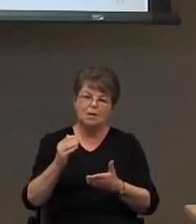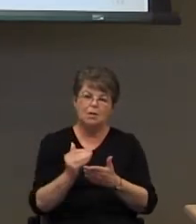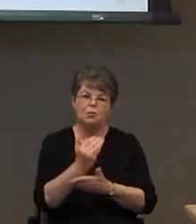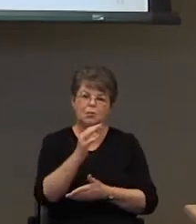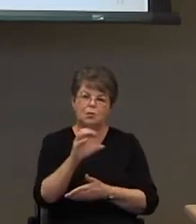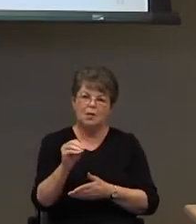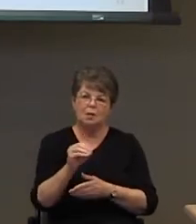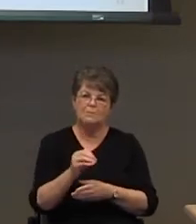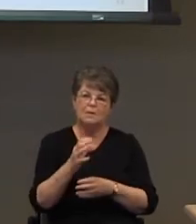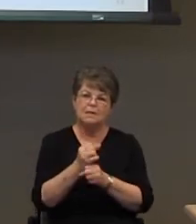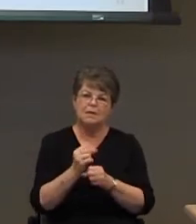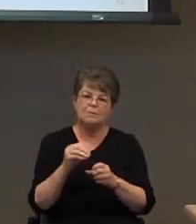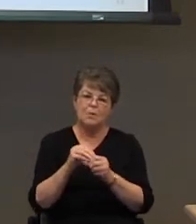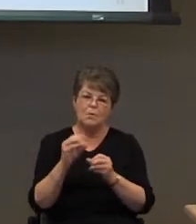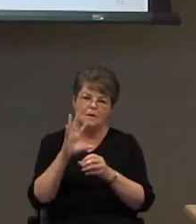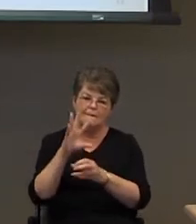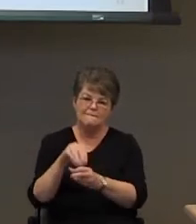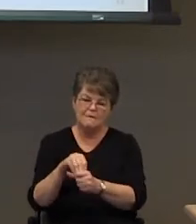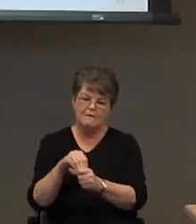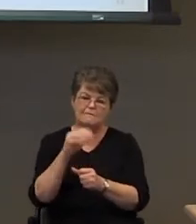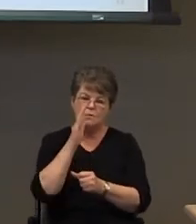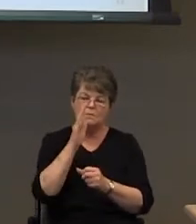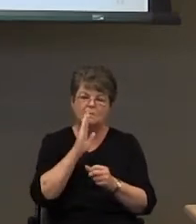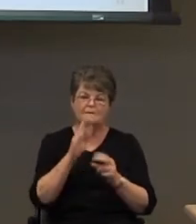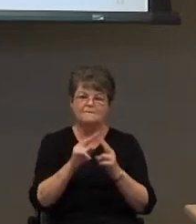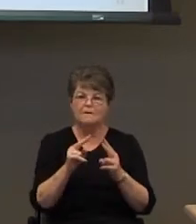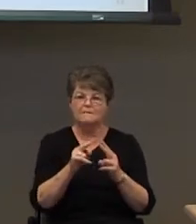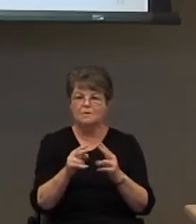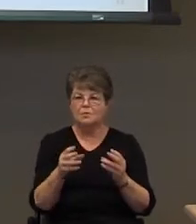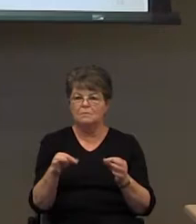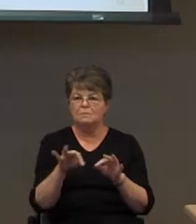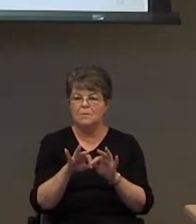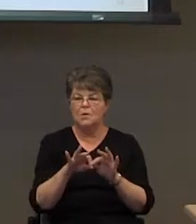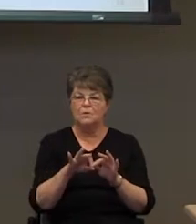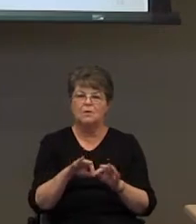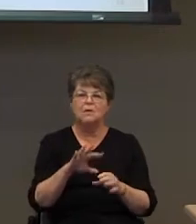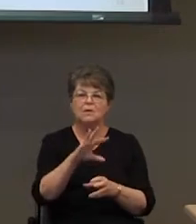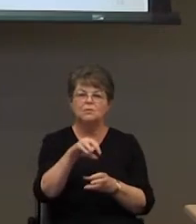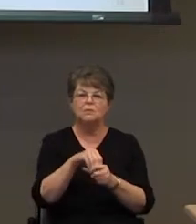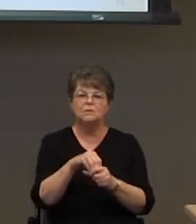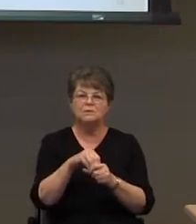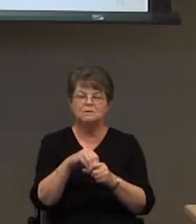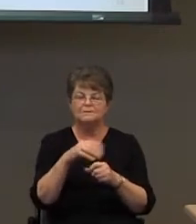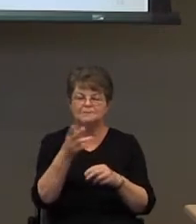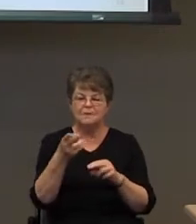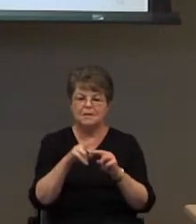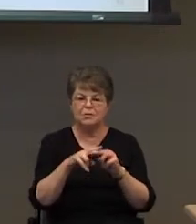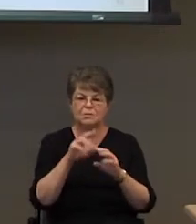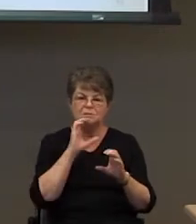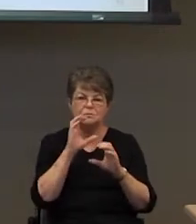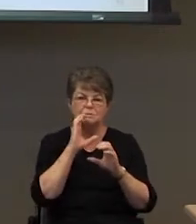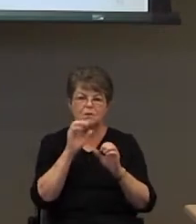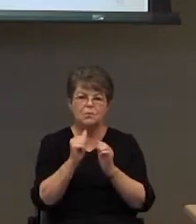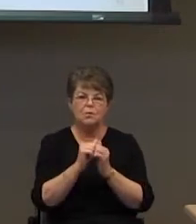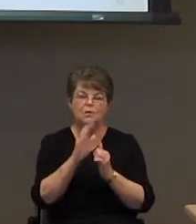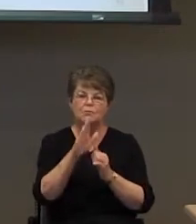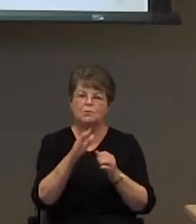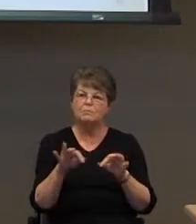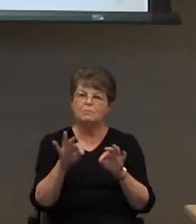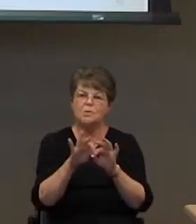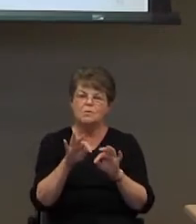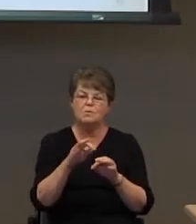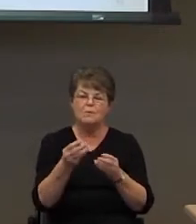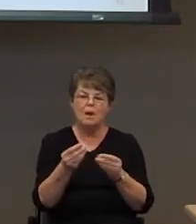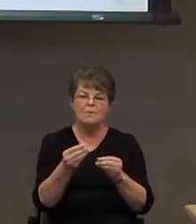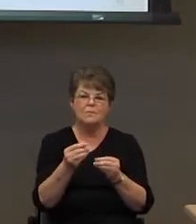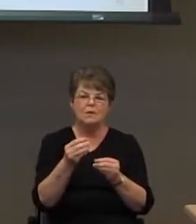And so getting more engaged and getting more involved in that, I think, is going to be very, very important. And then increased communication with your key property owners is how do